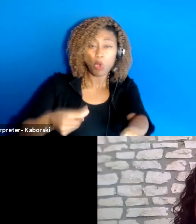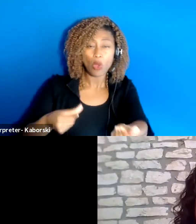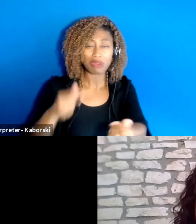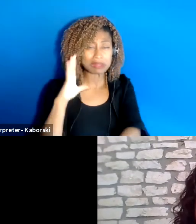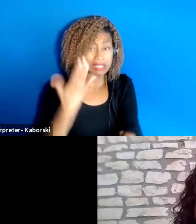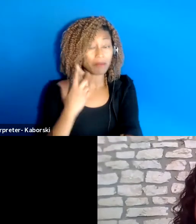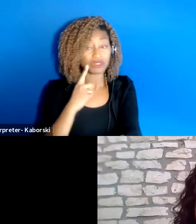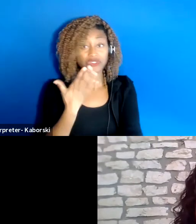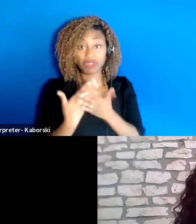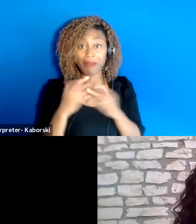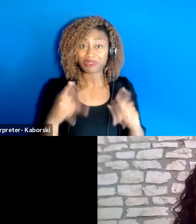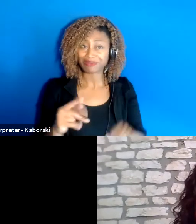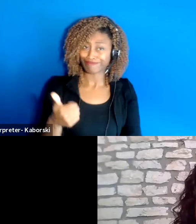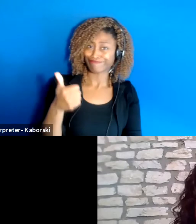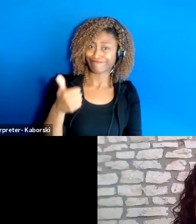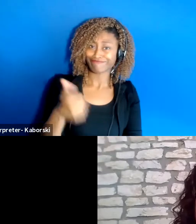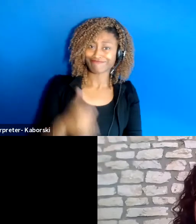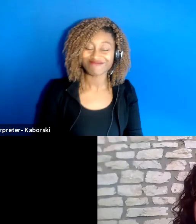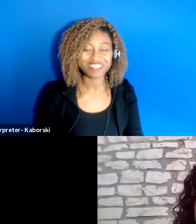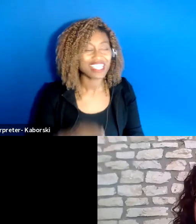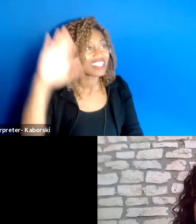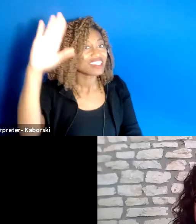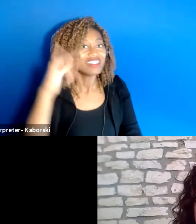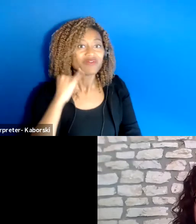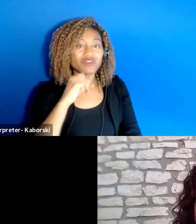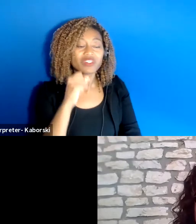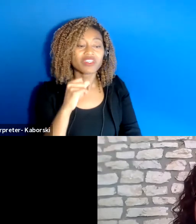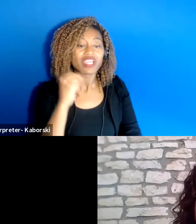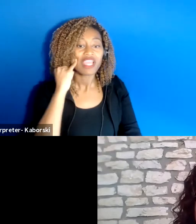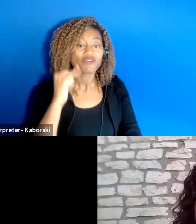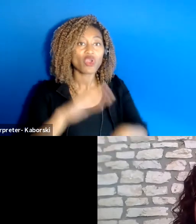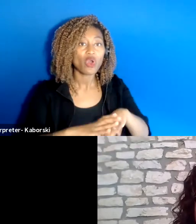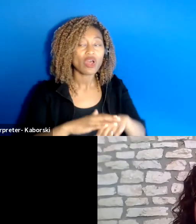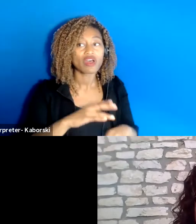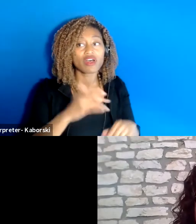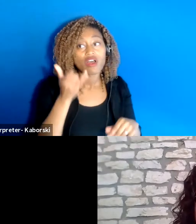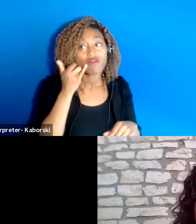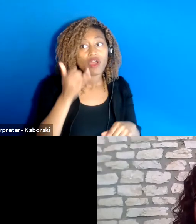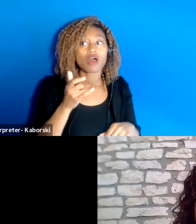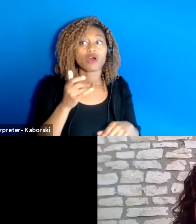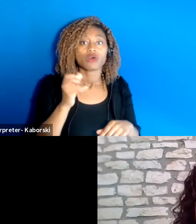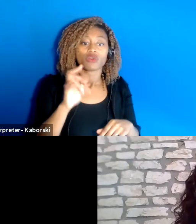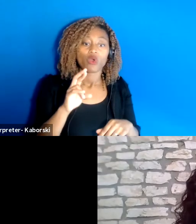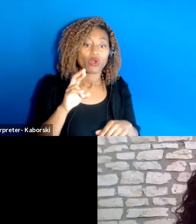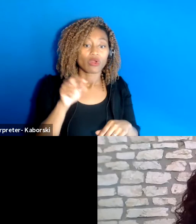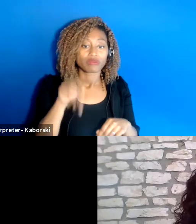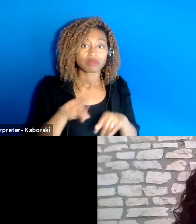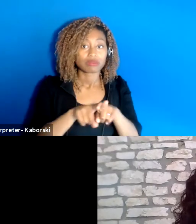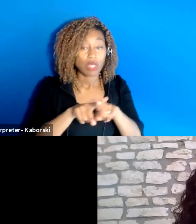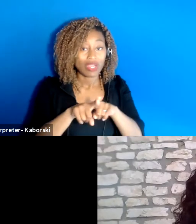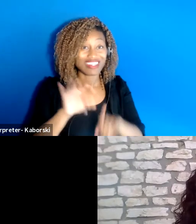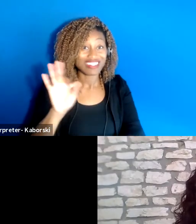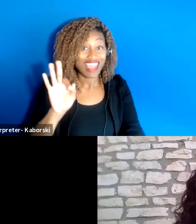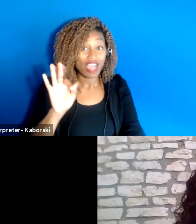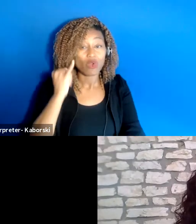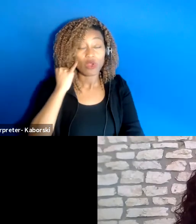opportunity. And just as a quick note, if you are on the phone or have a microphone and you wanted to ask a question or make a comment, you can do that by